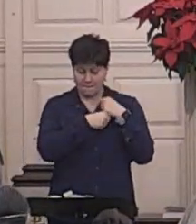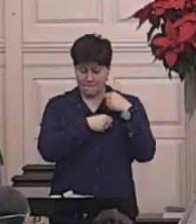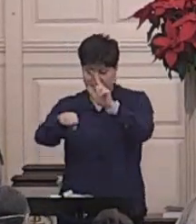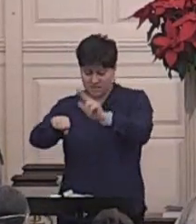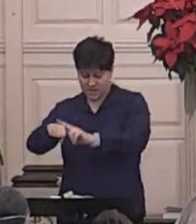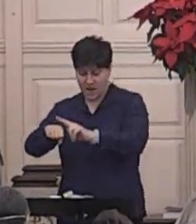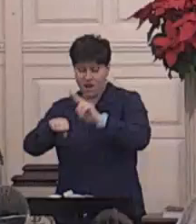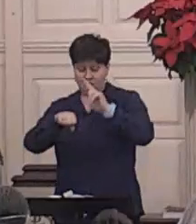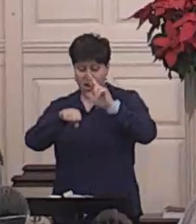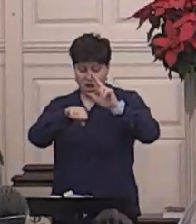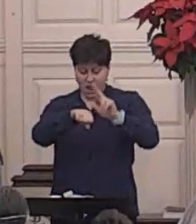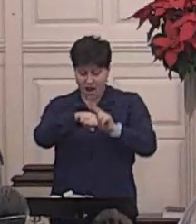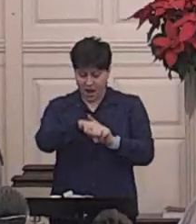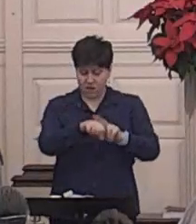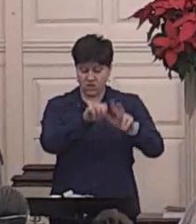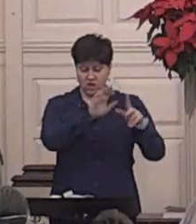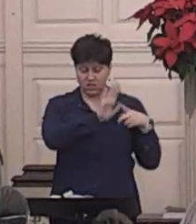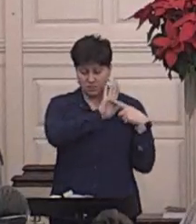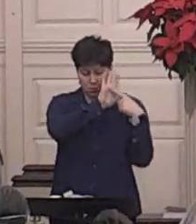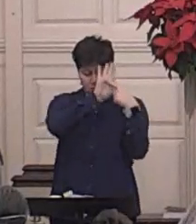the nations